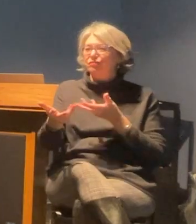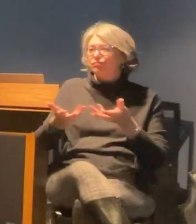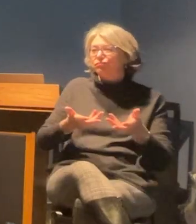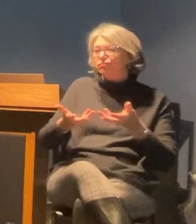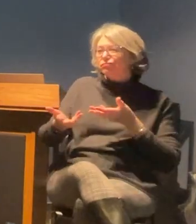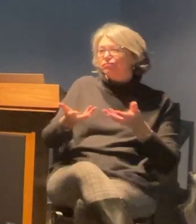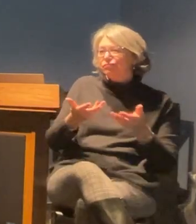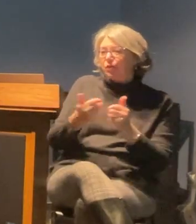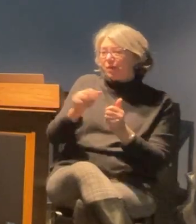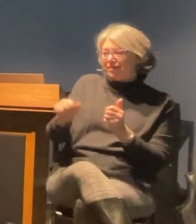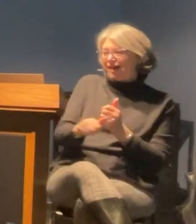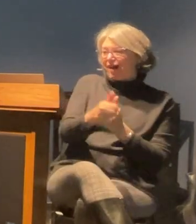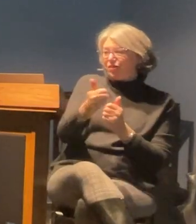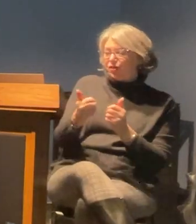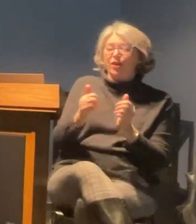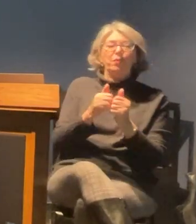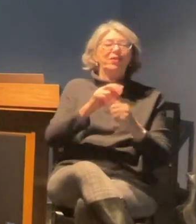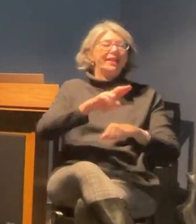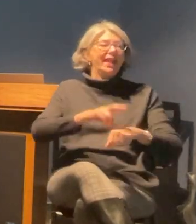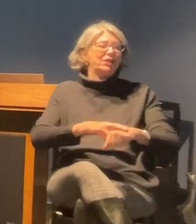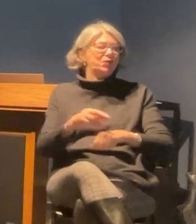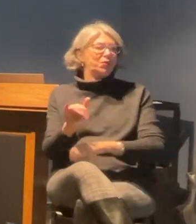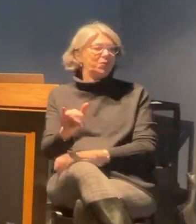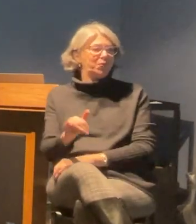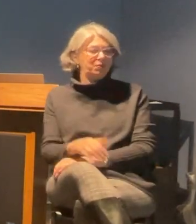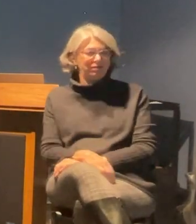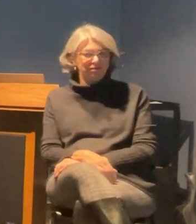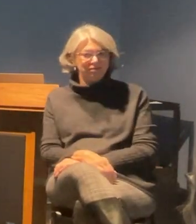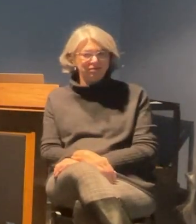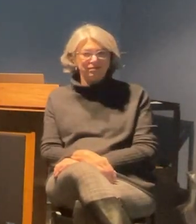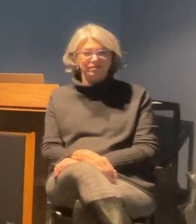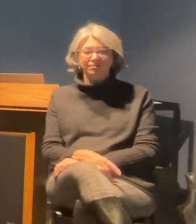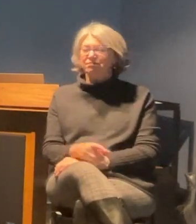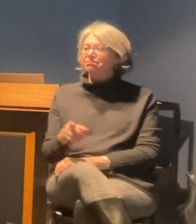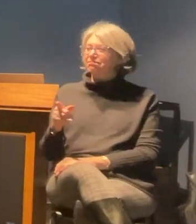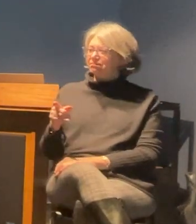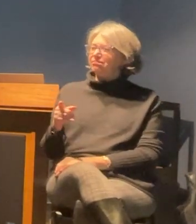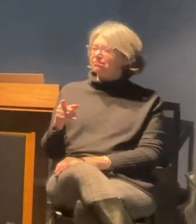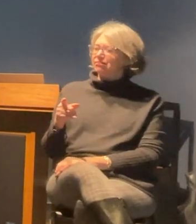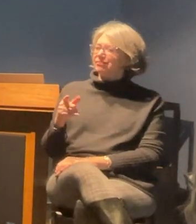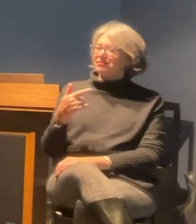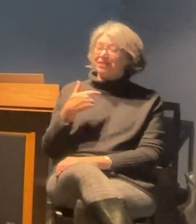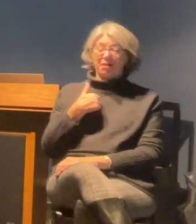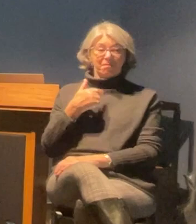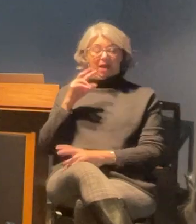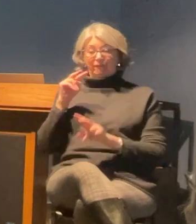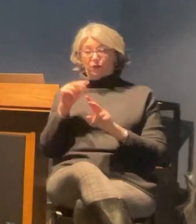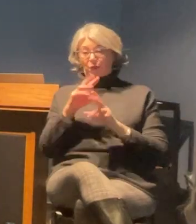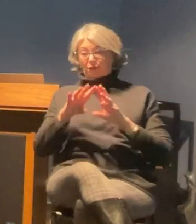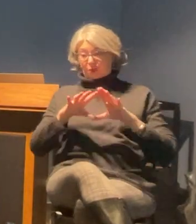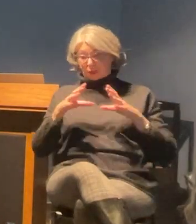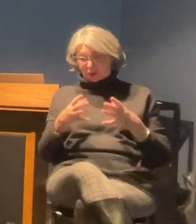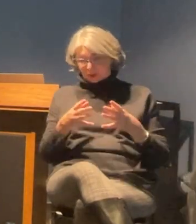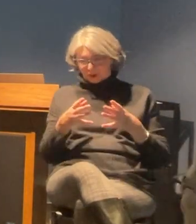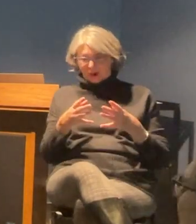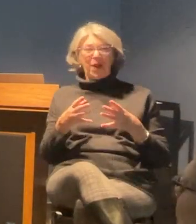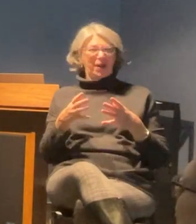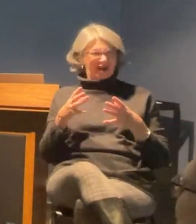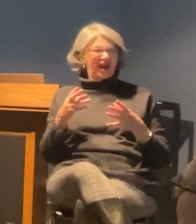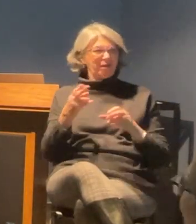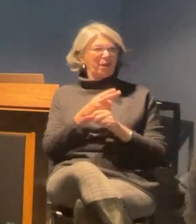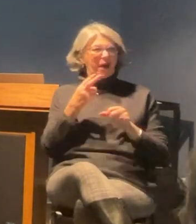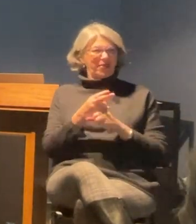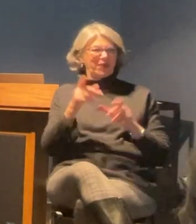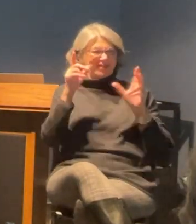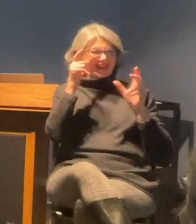with the other, and with nature. And I think this is how I view the world. Like I'm always wearing those glasses where